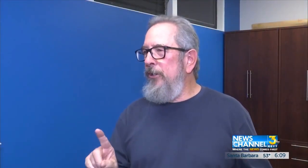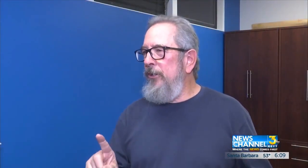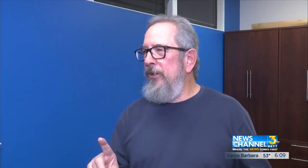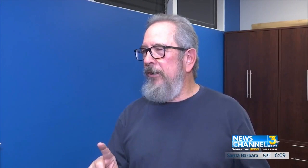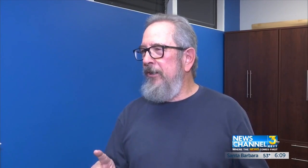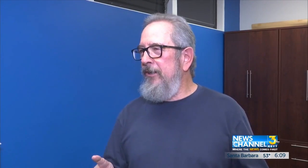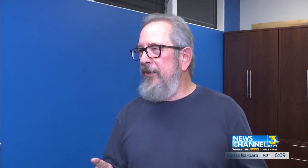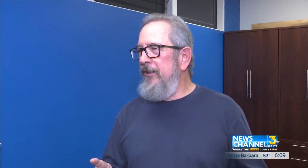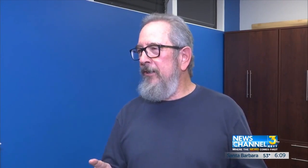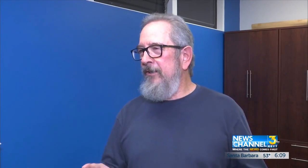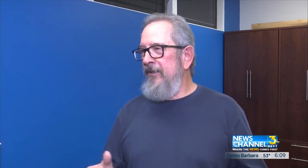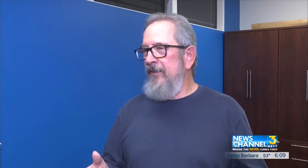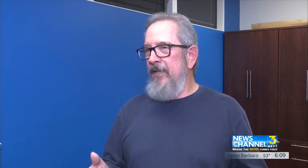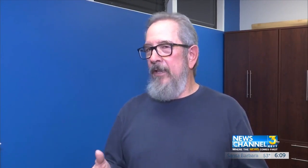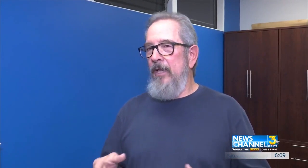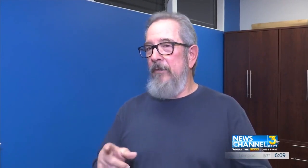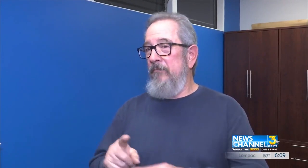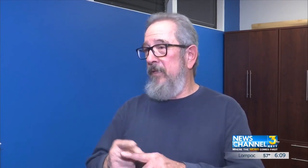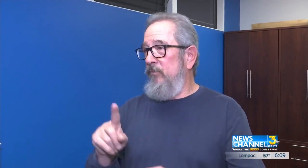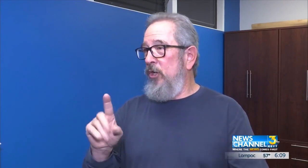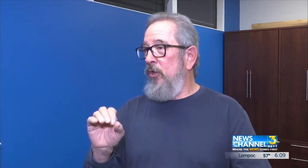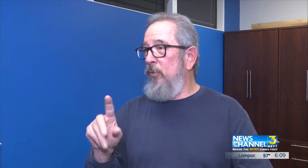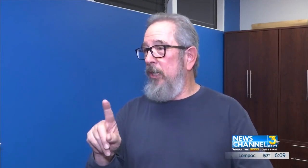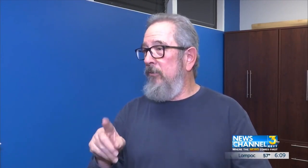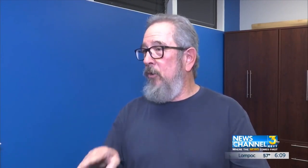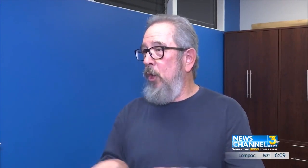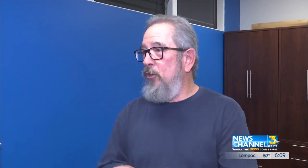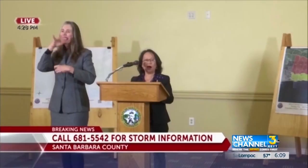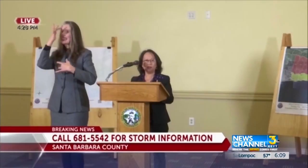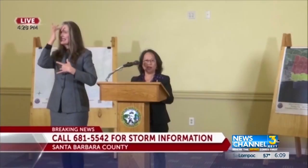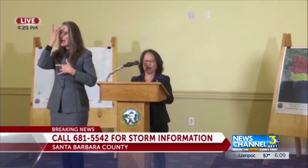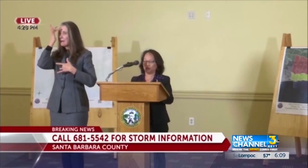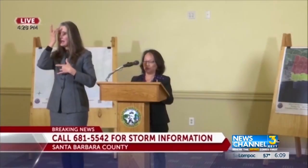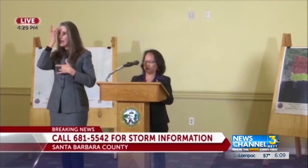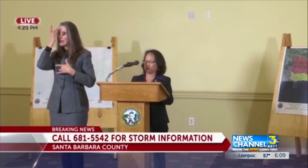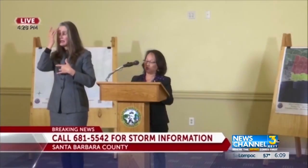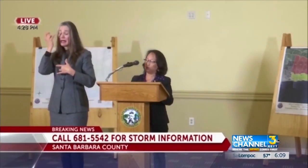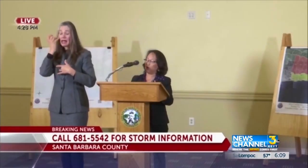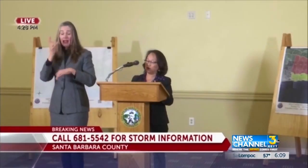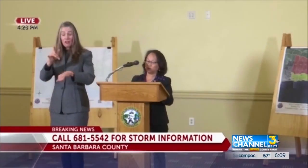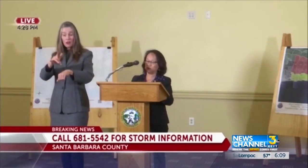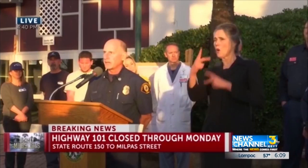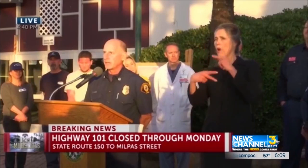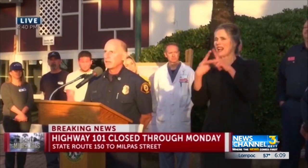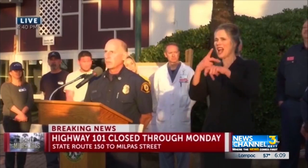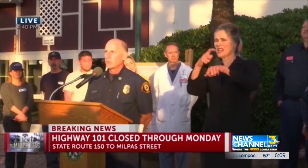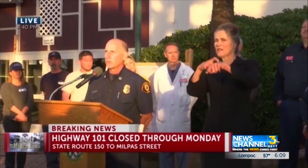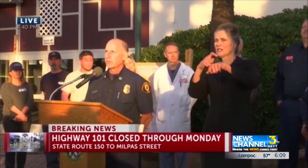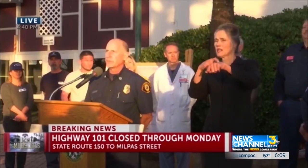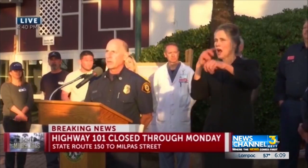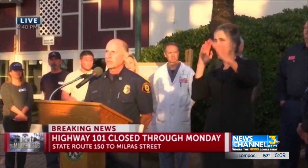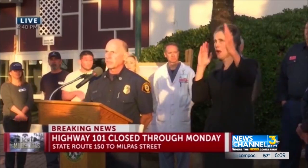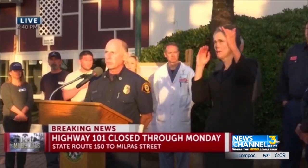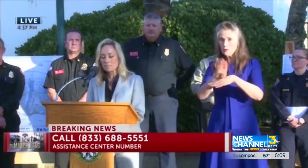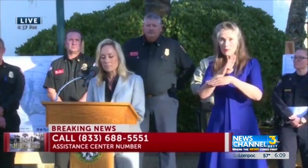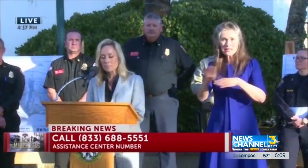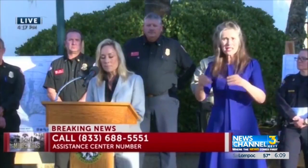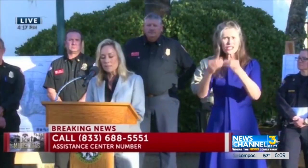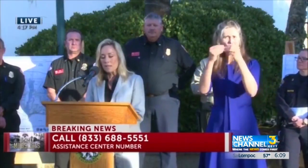would have had no idea where what was happening and what roads were closed. 101 was closed, and it makes a